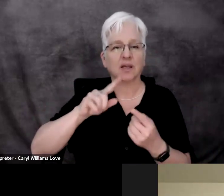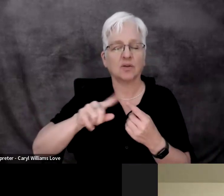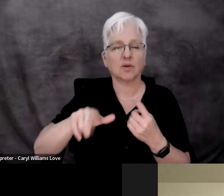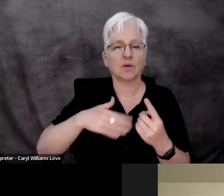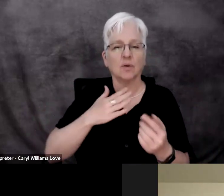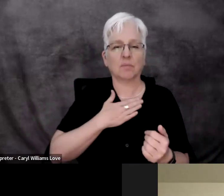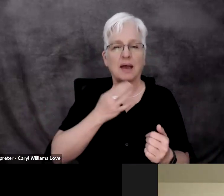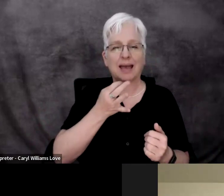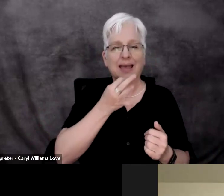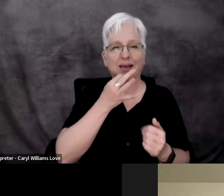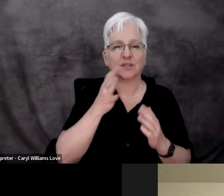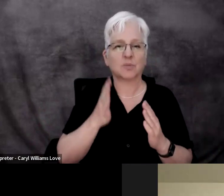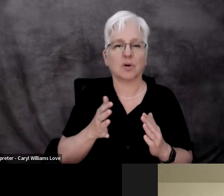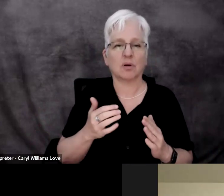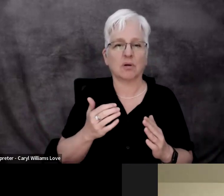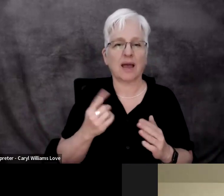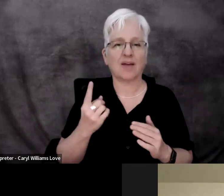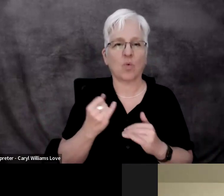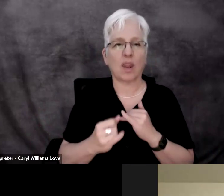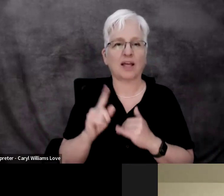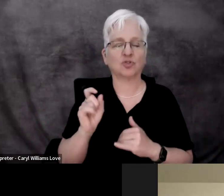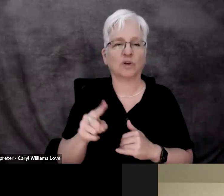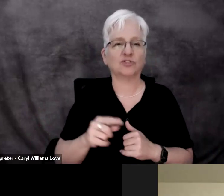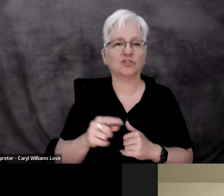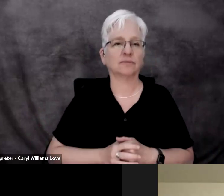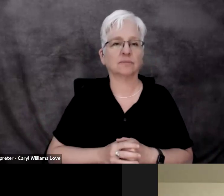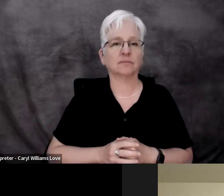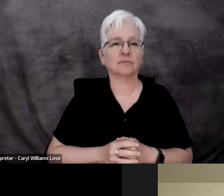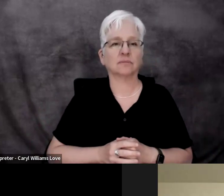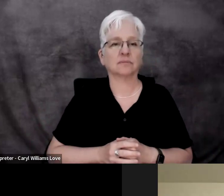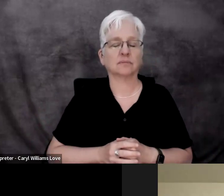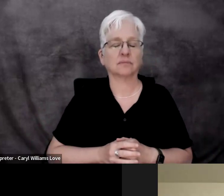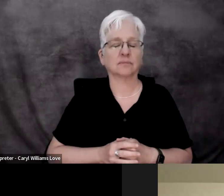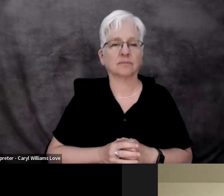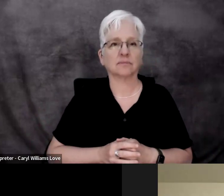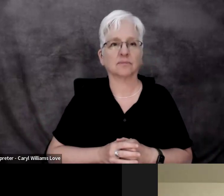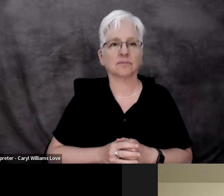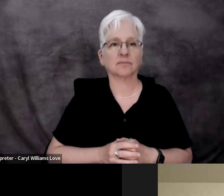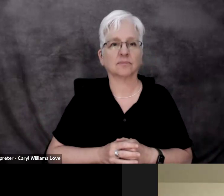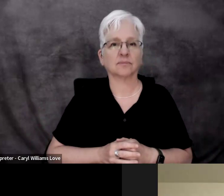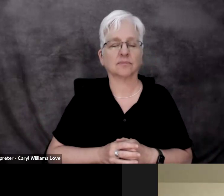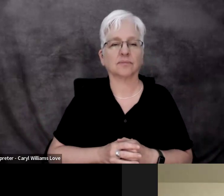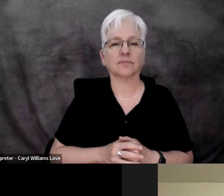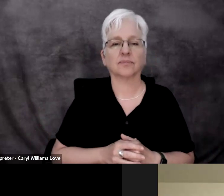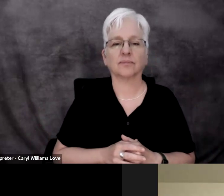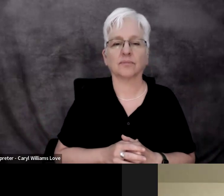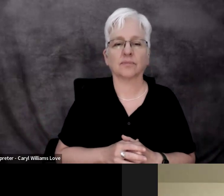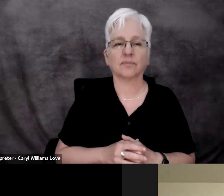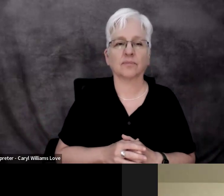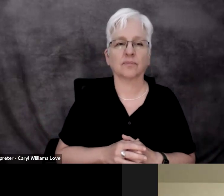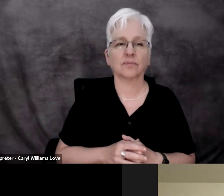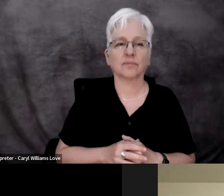Just because I got a little bit passionate. But just in terms of our population, they are just